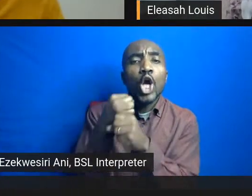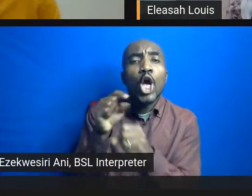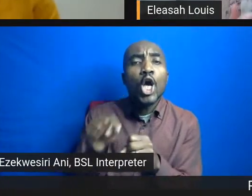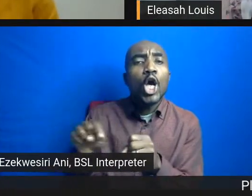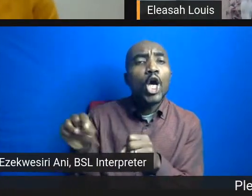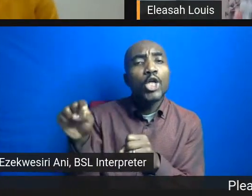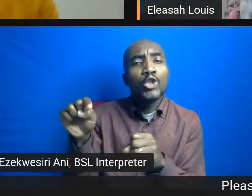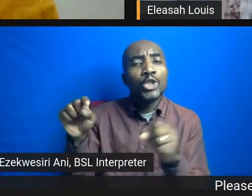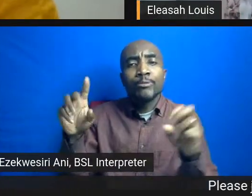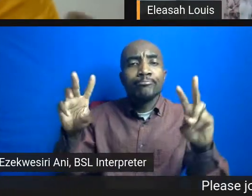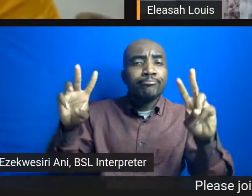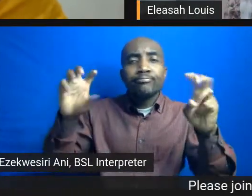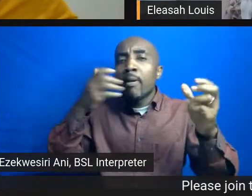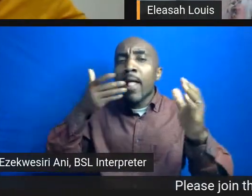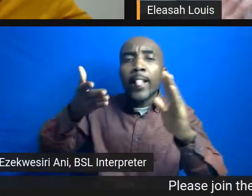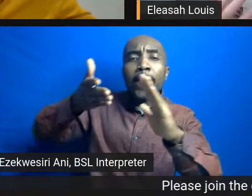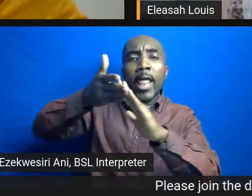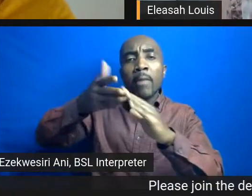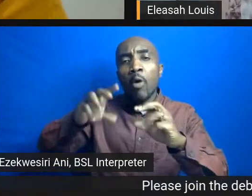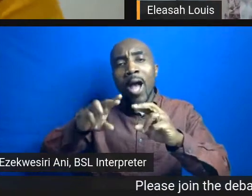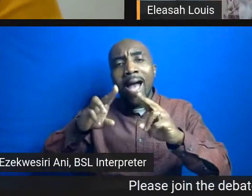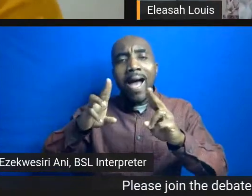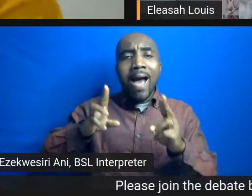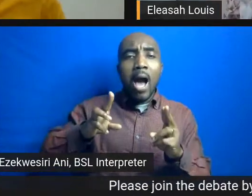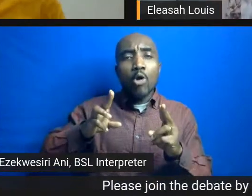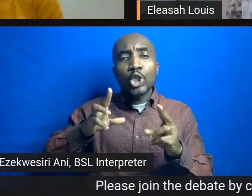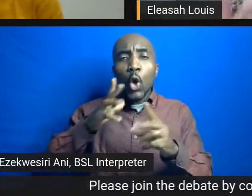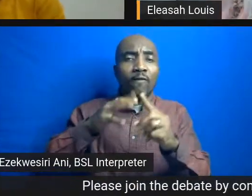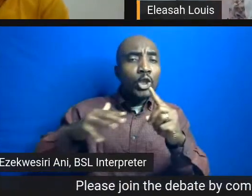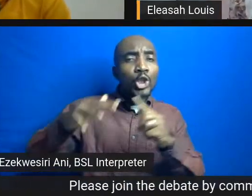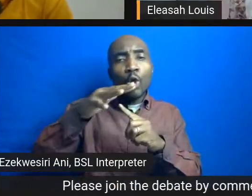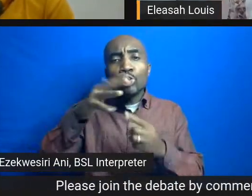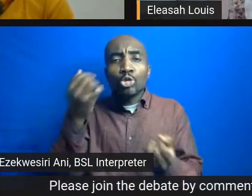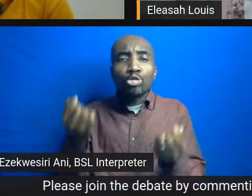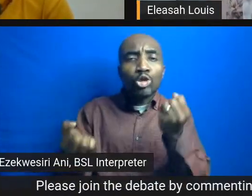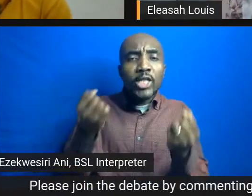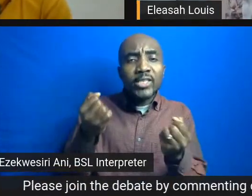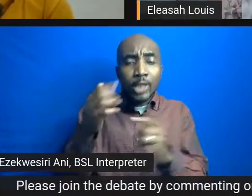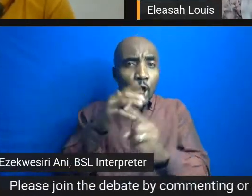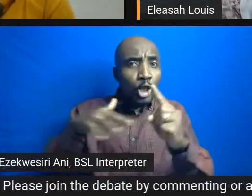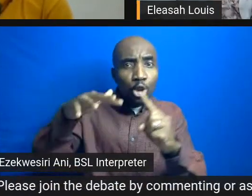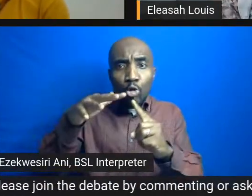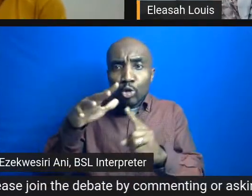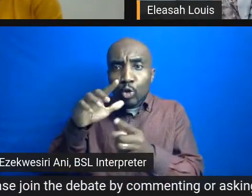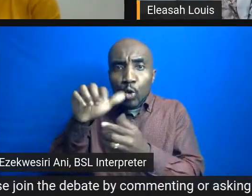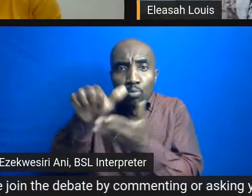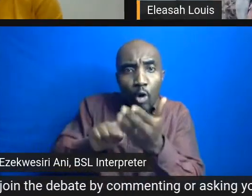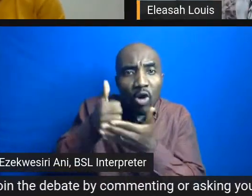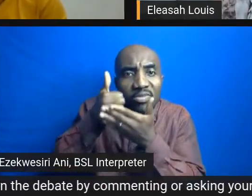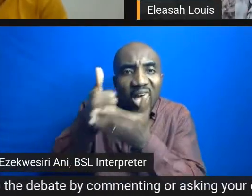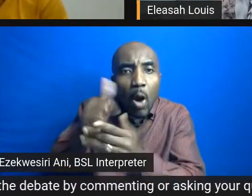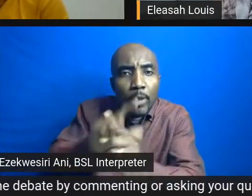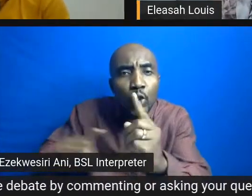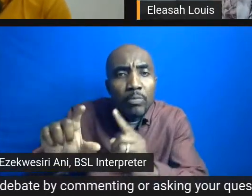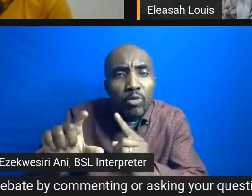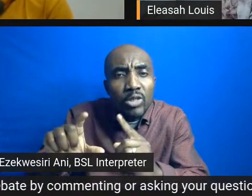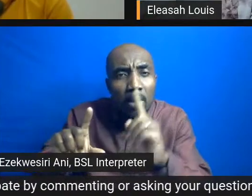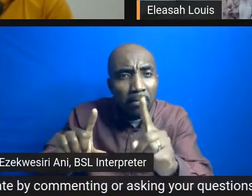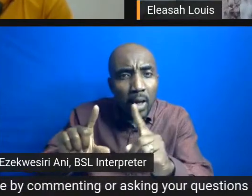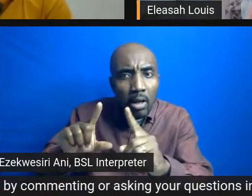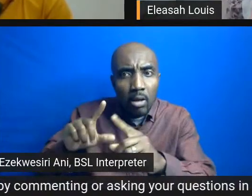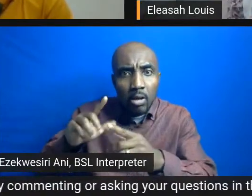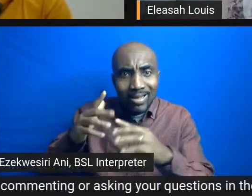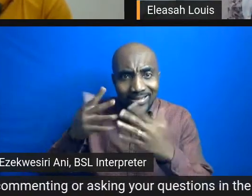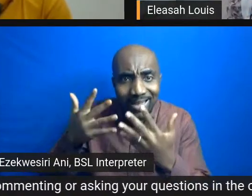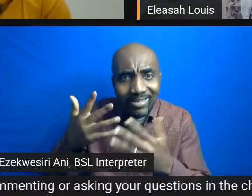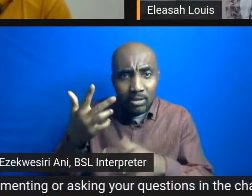as houses of social justice, doing lots of social programs, being homes of safety. But as the decades have rolled on,